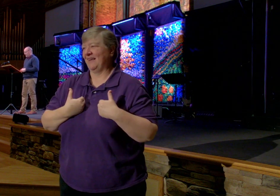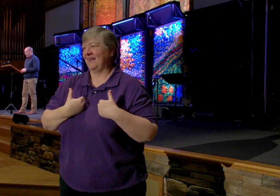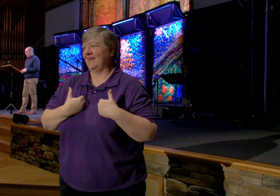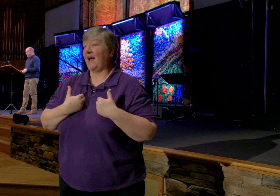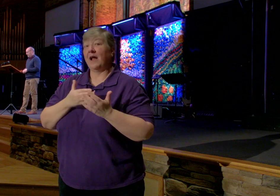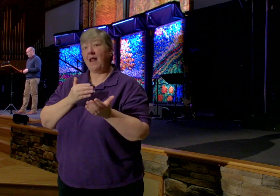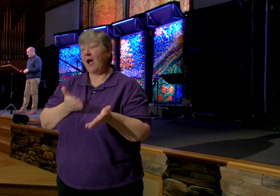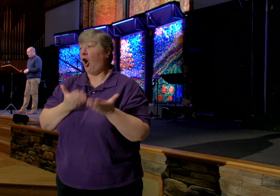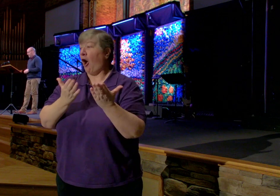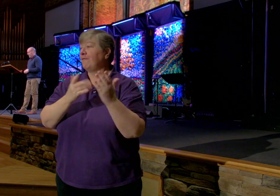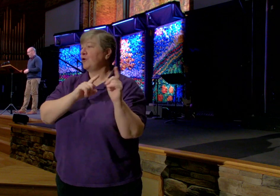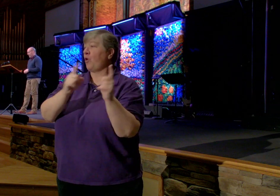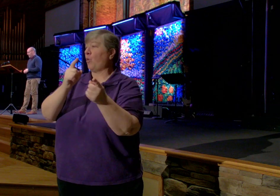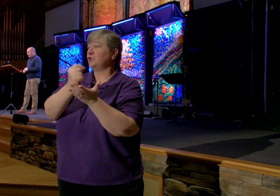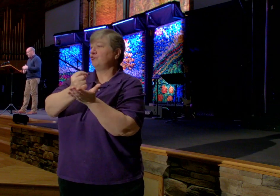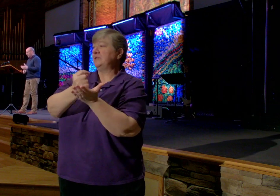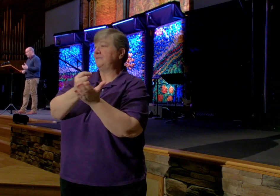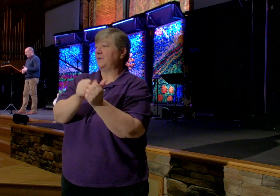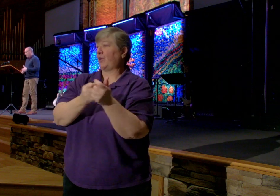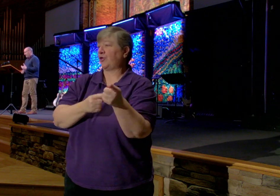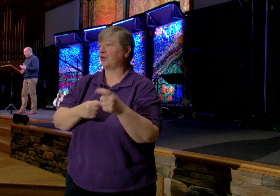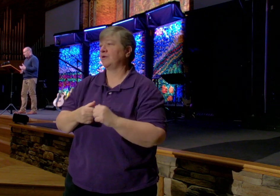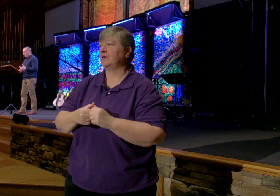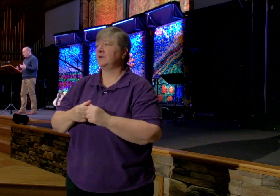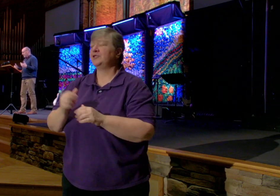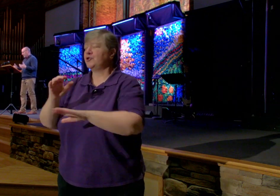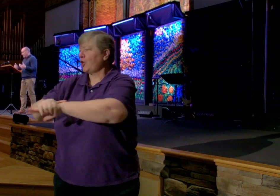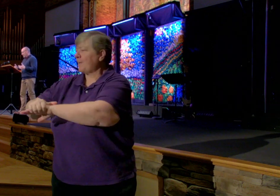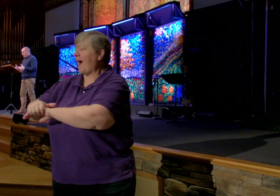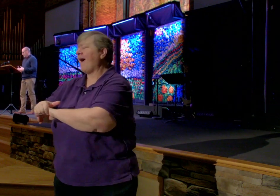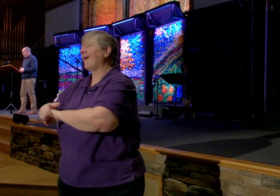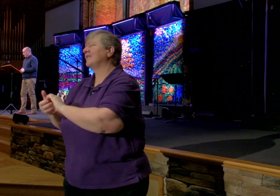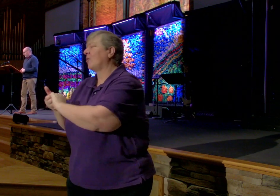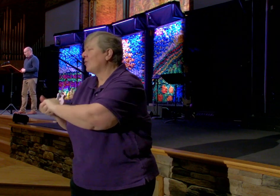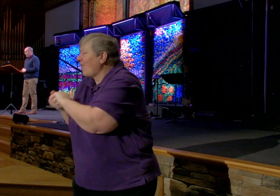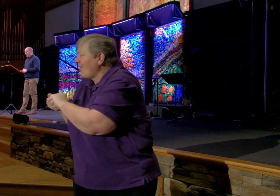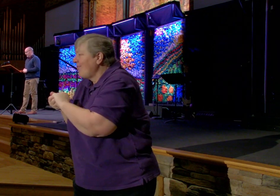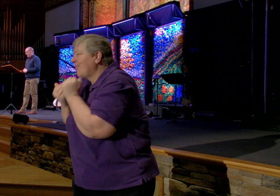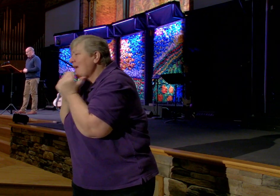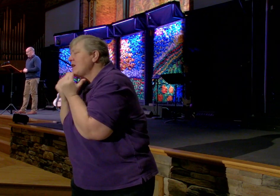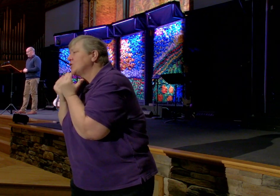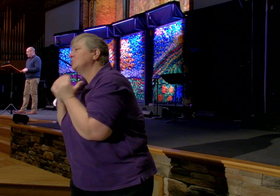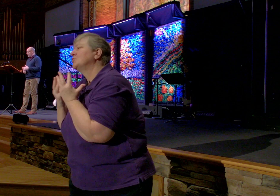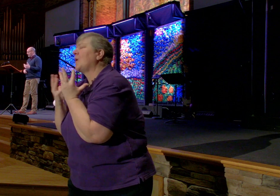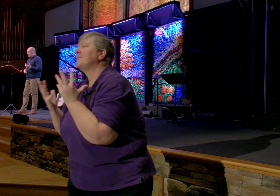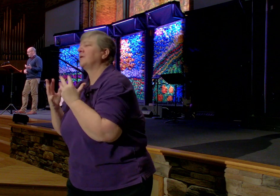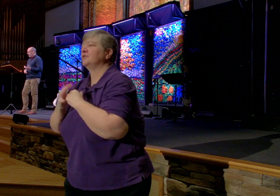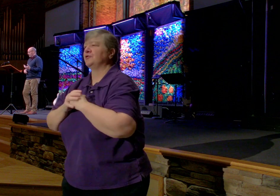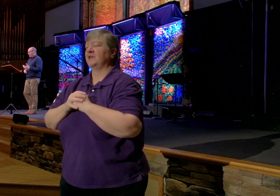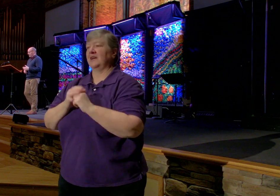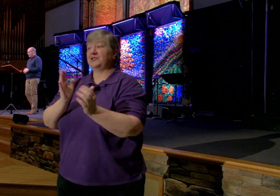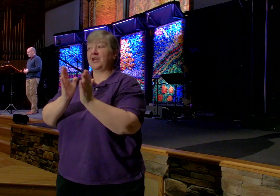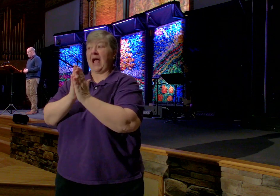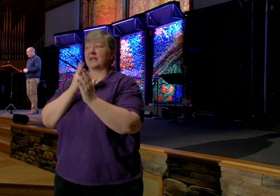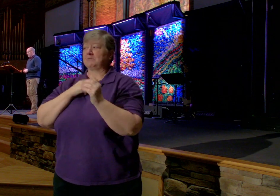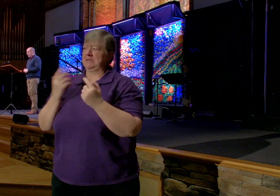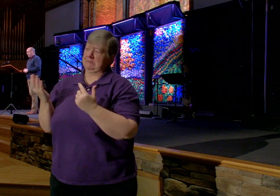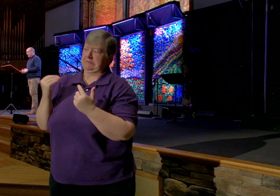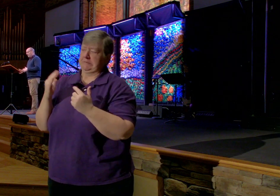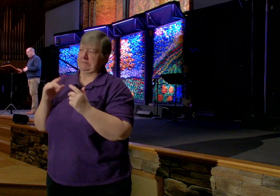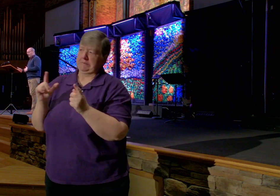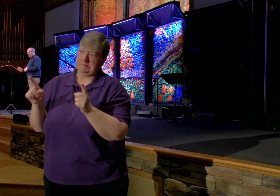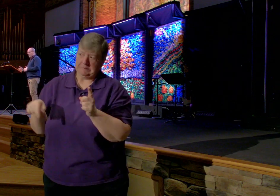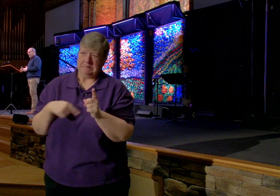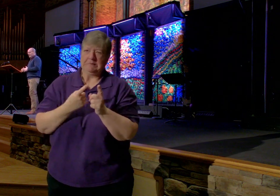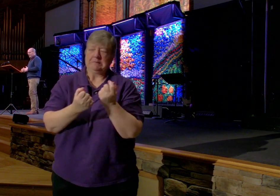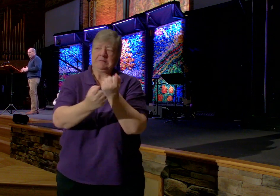and I offered to go to treatment with her sometime. She grabbed my hand and said, "Thank you so much." Then she asked me to come around to the